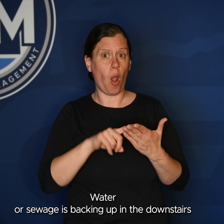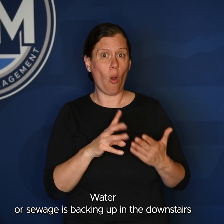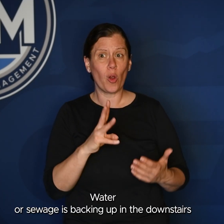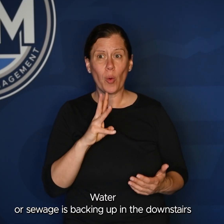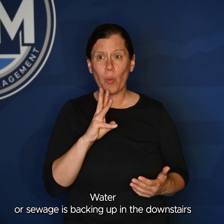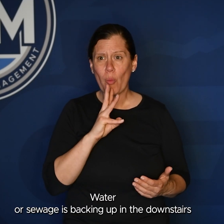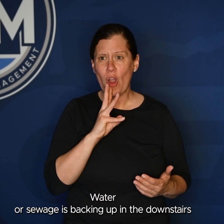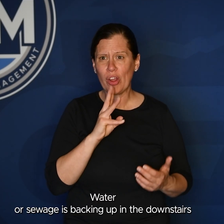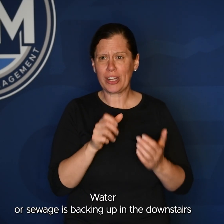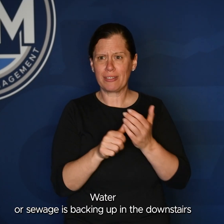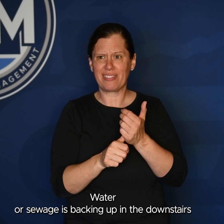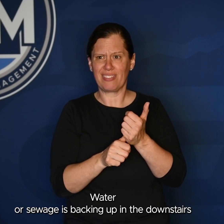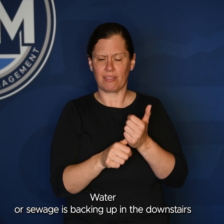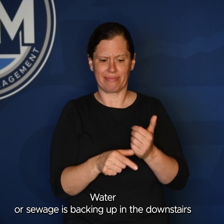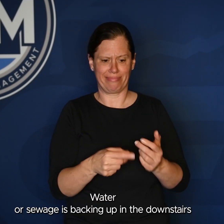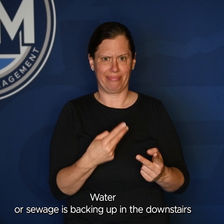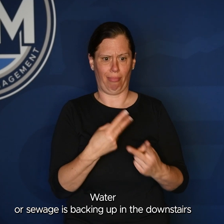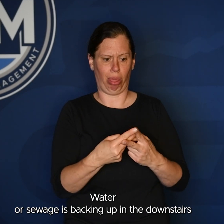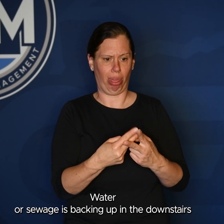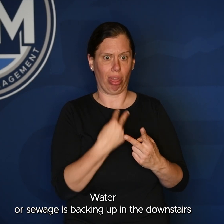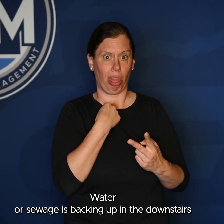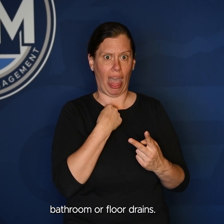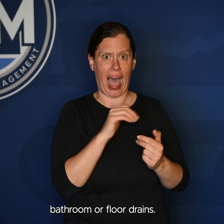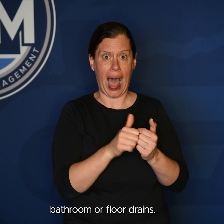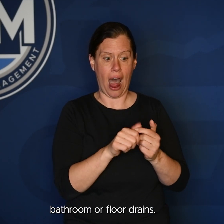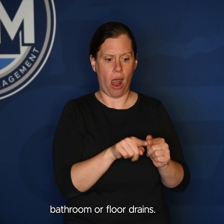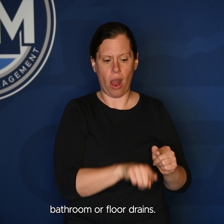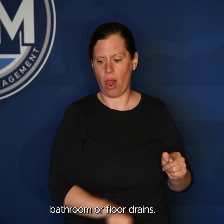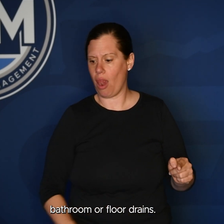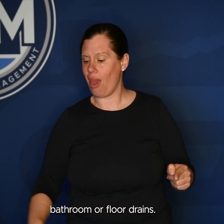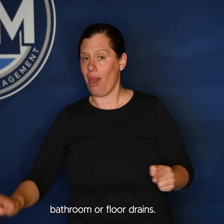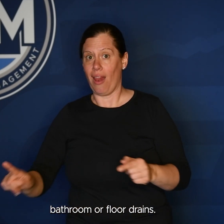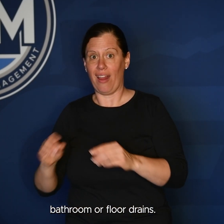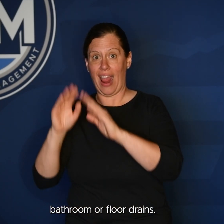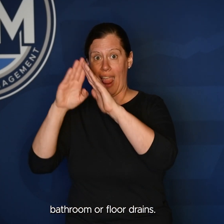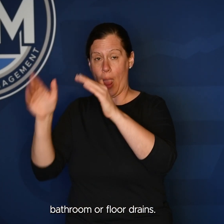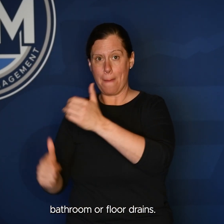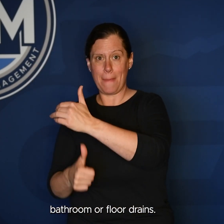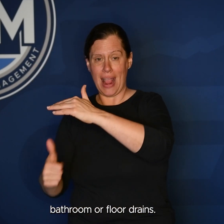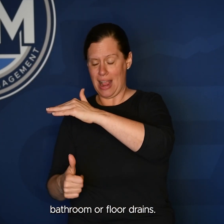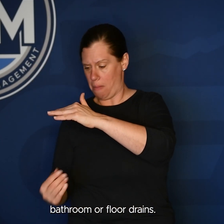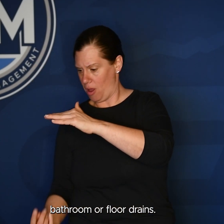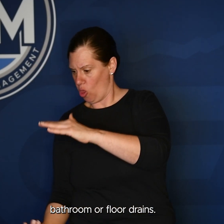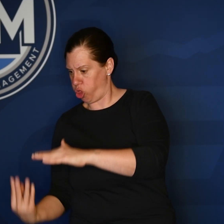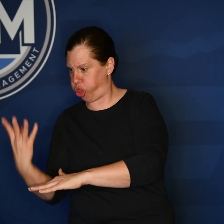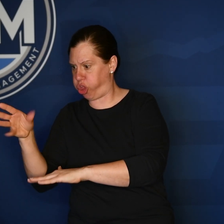Water or sewage is backing up in the downstairs bathroom or floor drains.